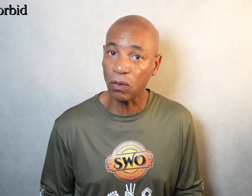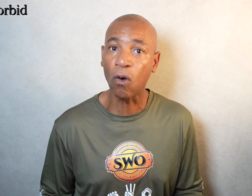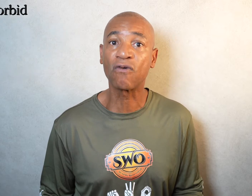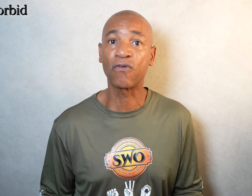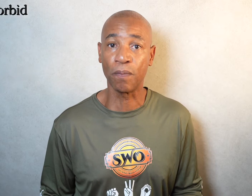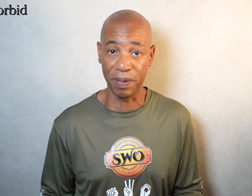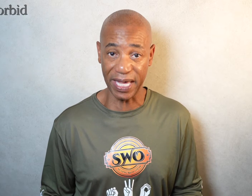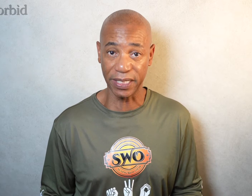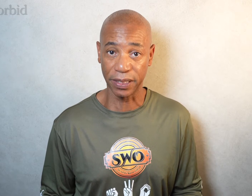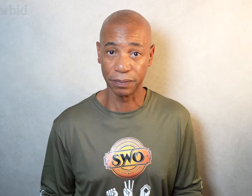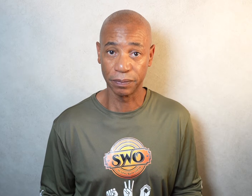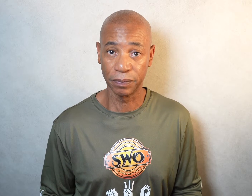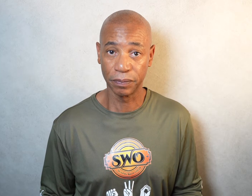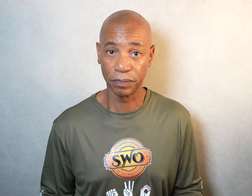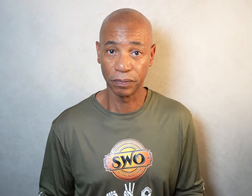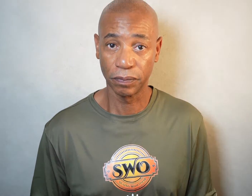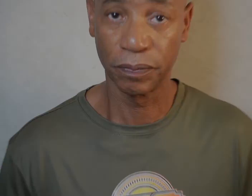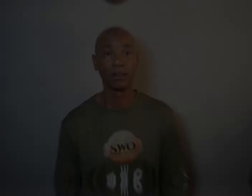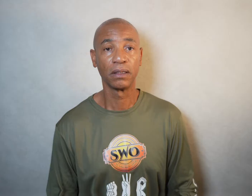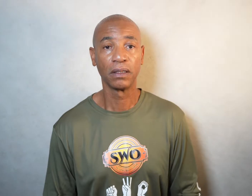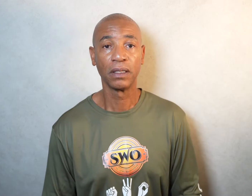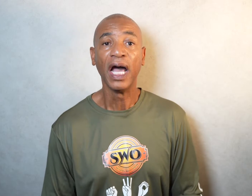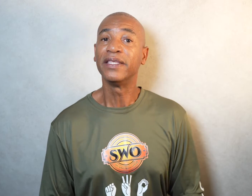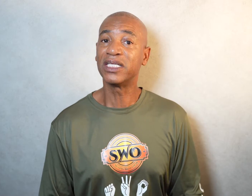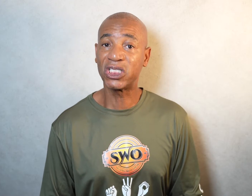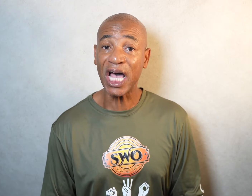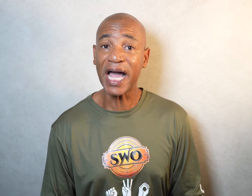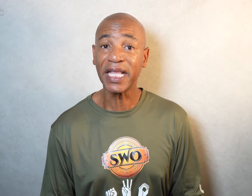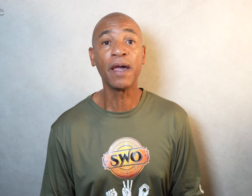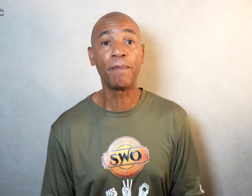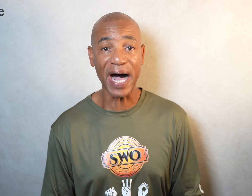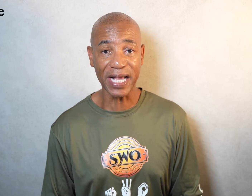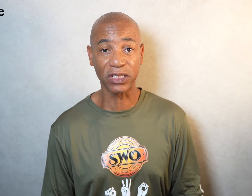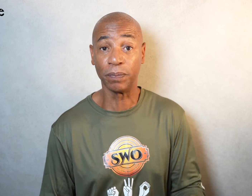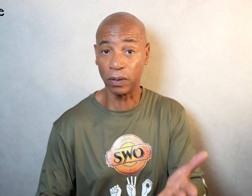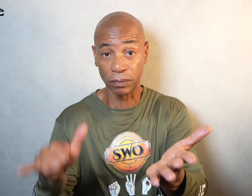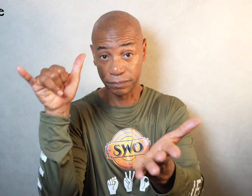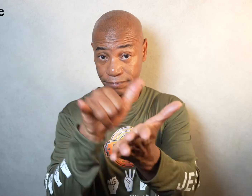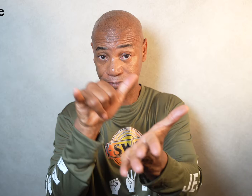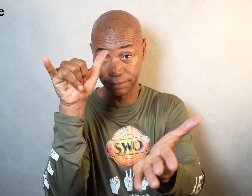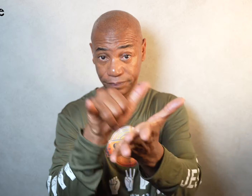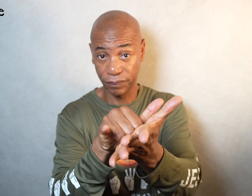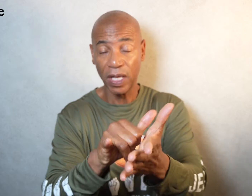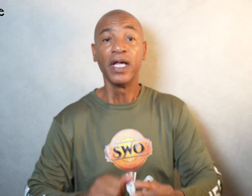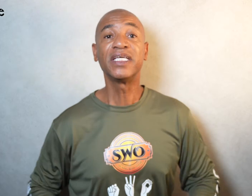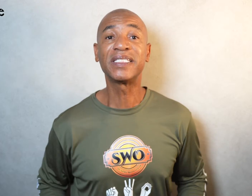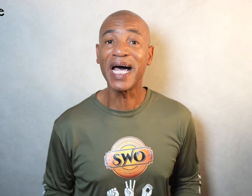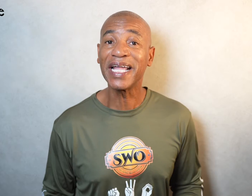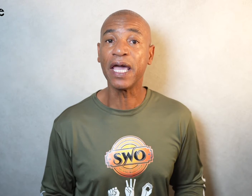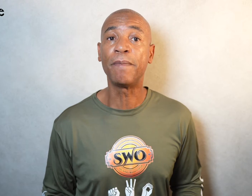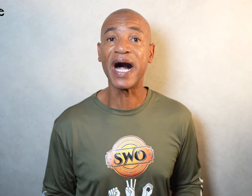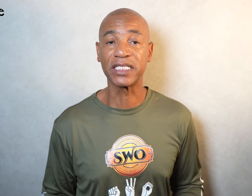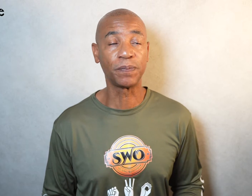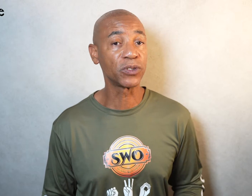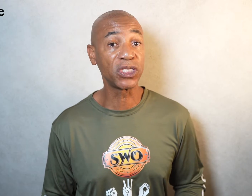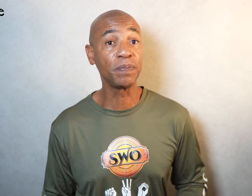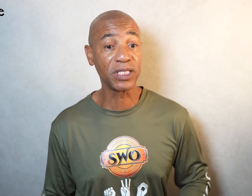or forbid. The sign impossible. To sign impossible, simply take